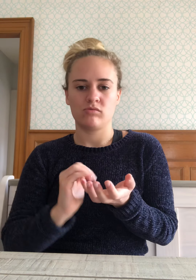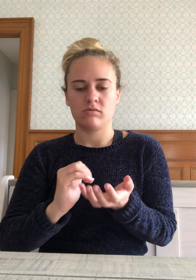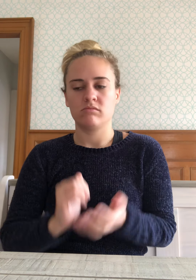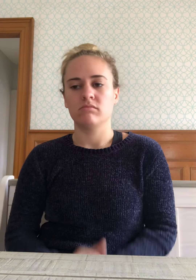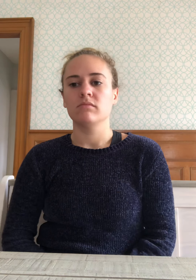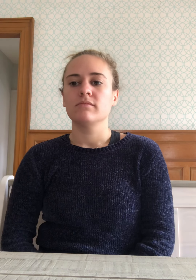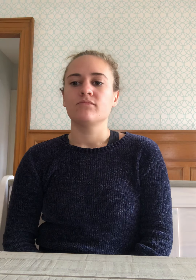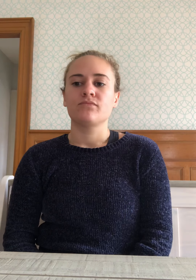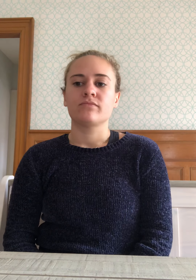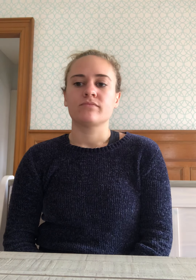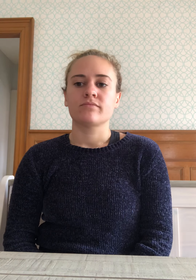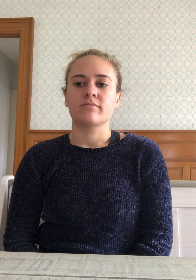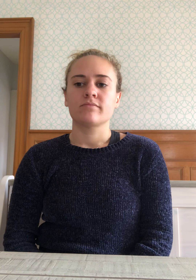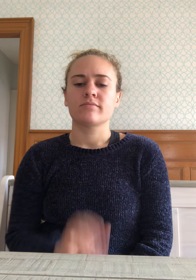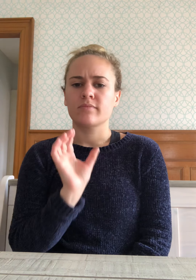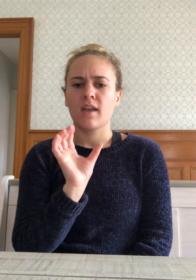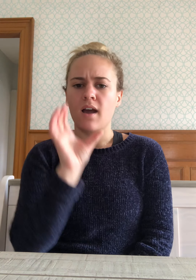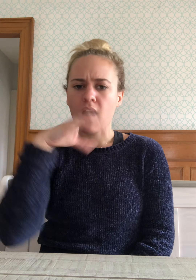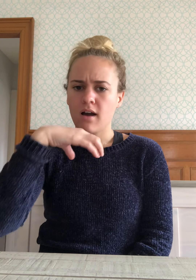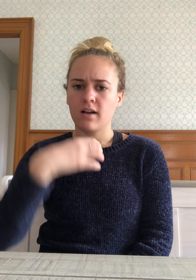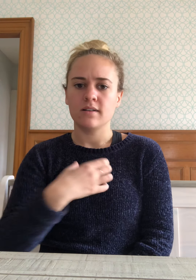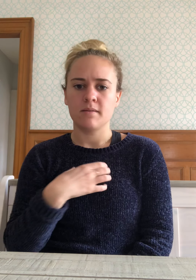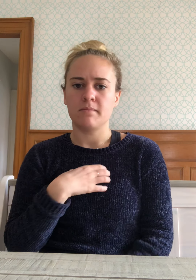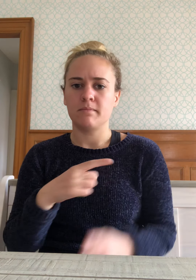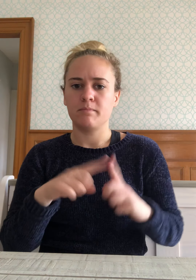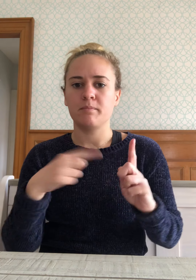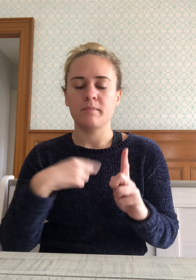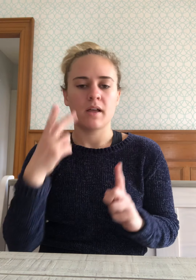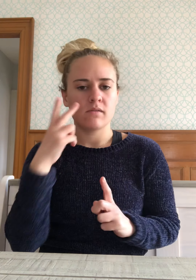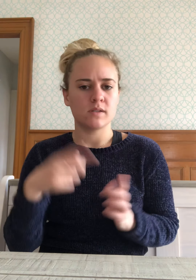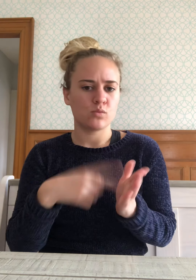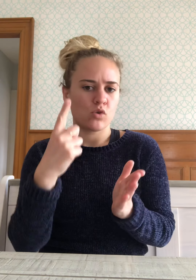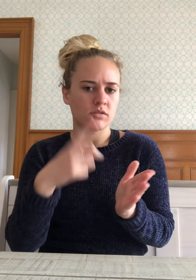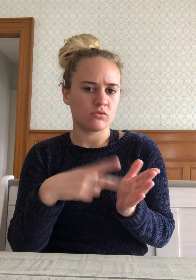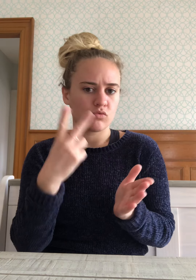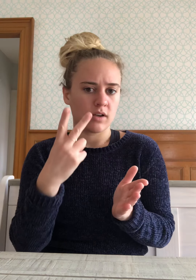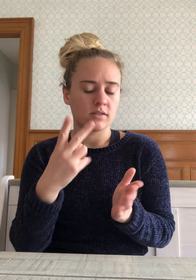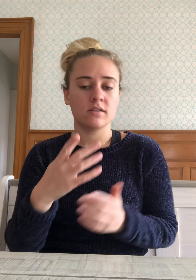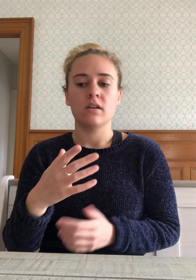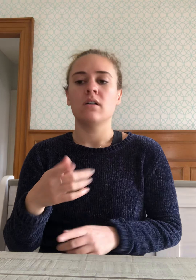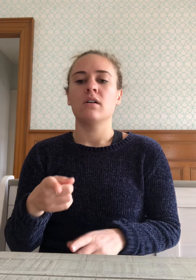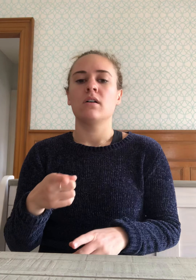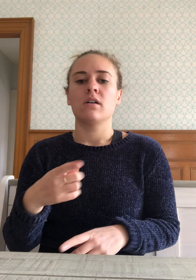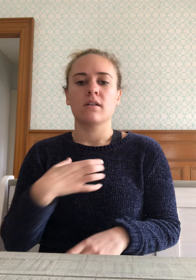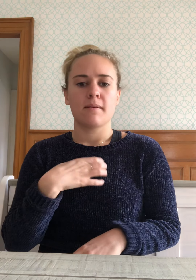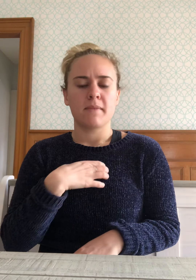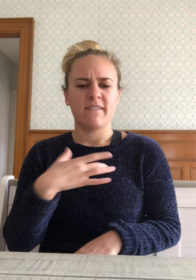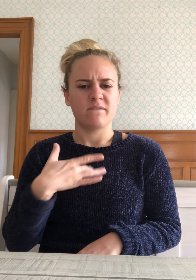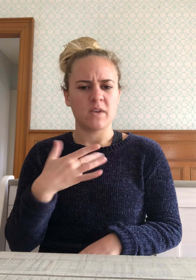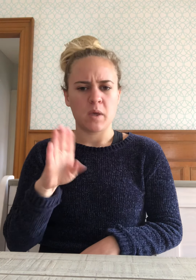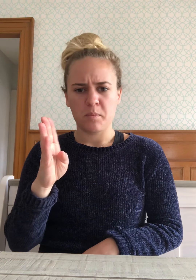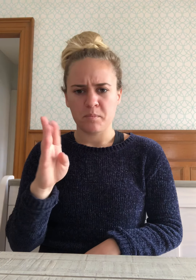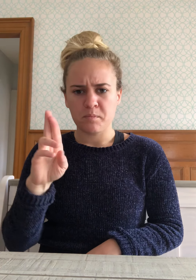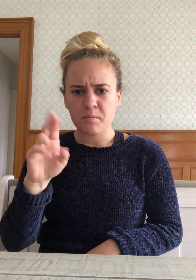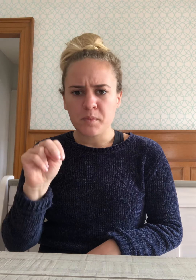An unusual complaint, but I have seen it once or twice in my career, is this burning sensation on the upper lip or the side of the nose when the dentures are being worn.